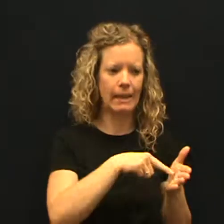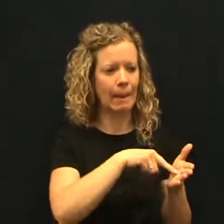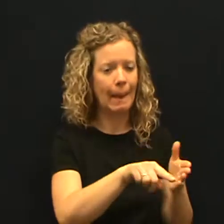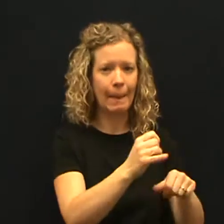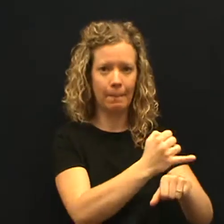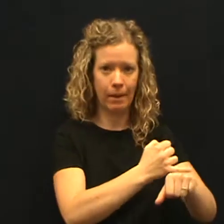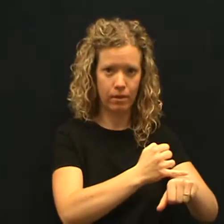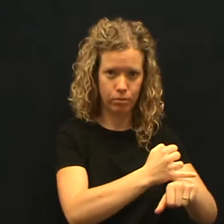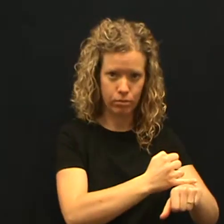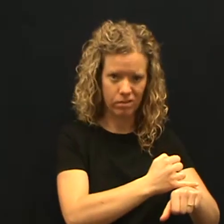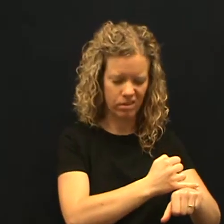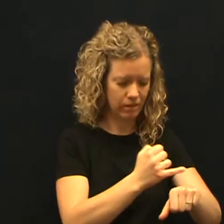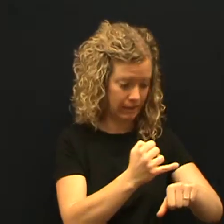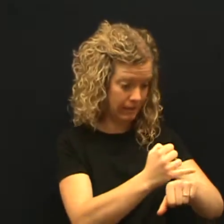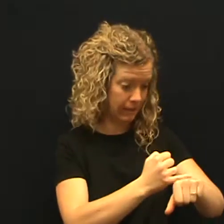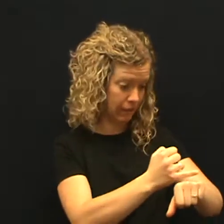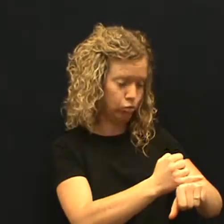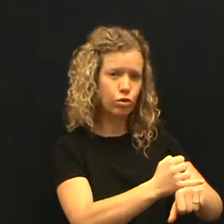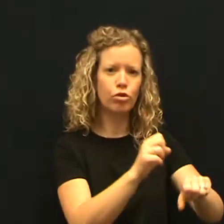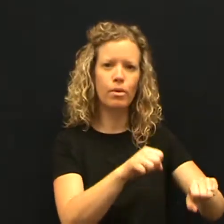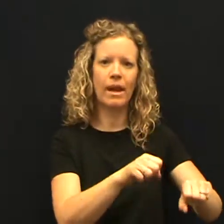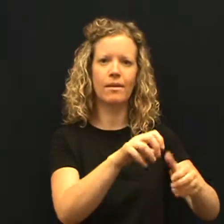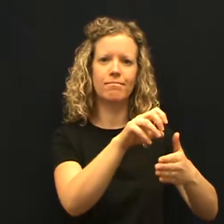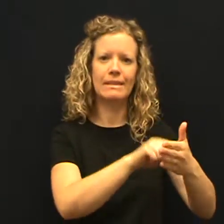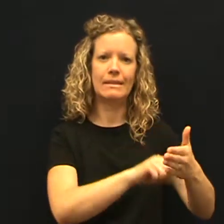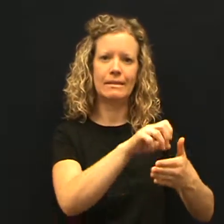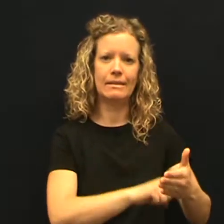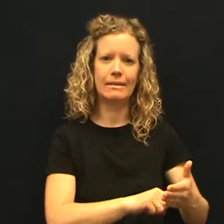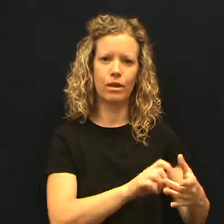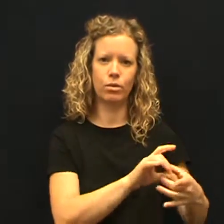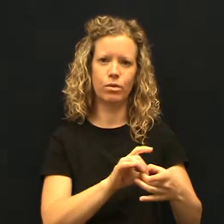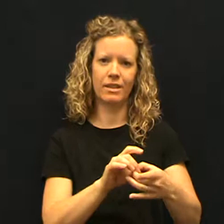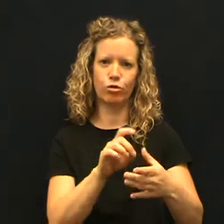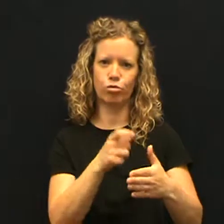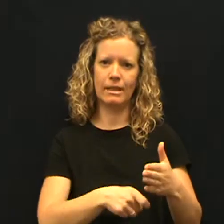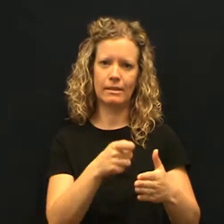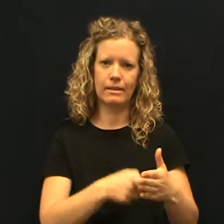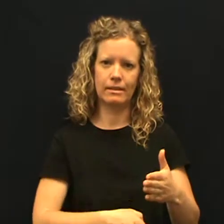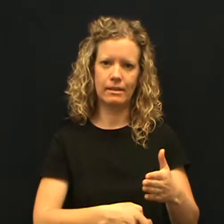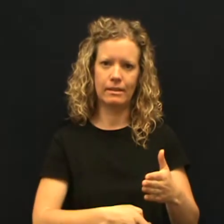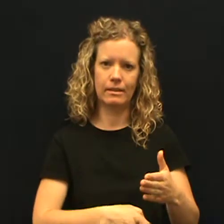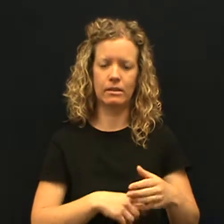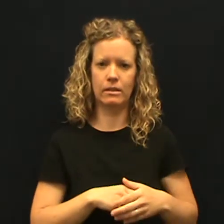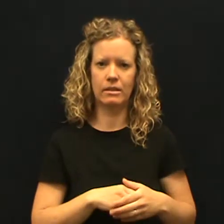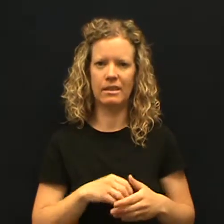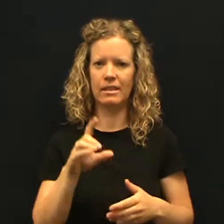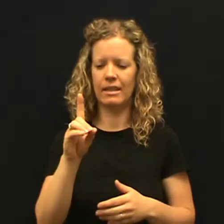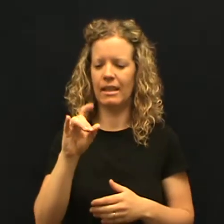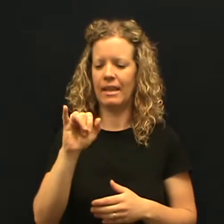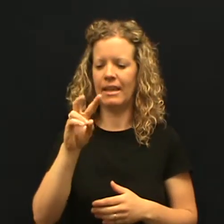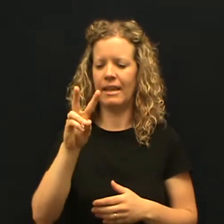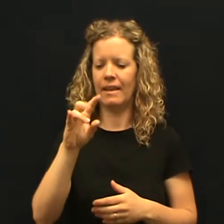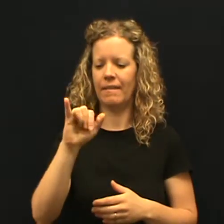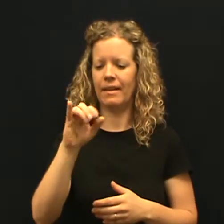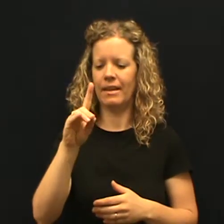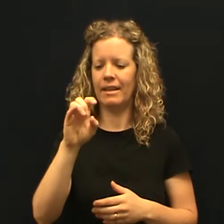Interest on debt is tax deductible for the corporation. Dividends are not tax deductible. Dividends are considered